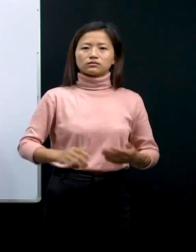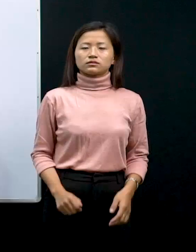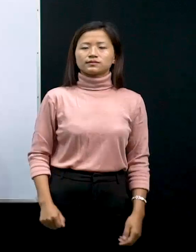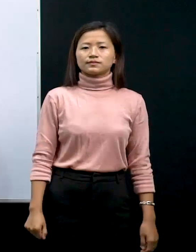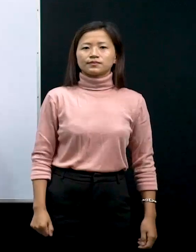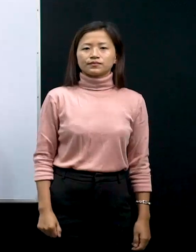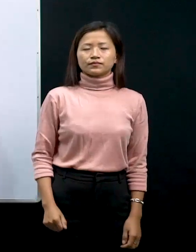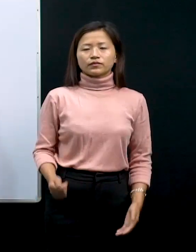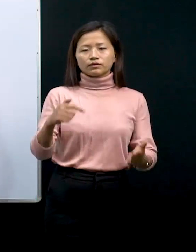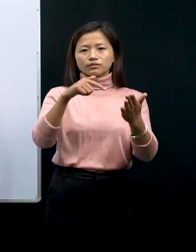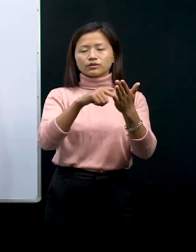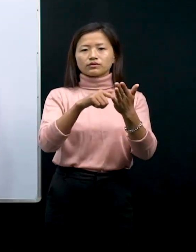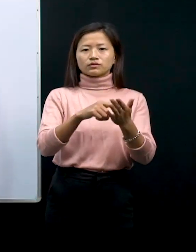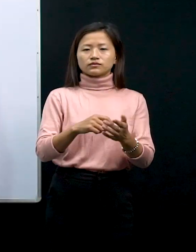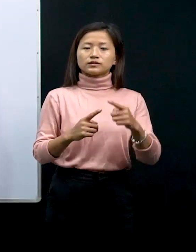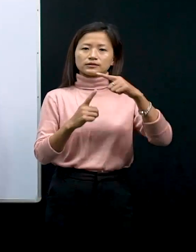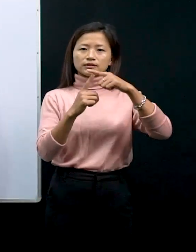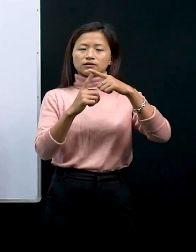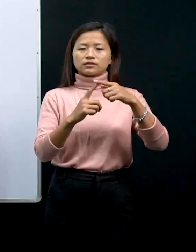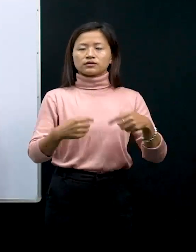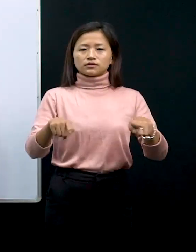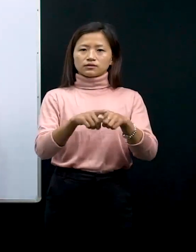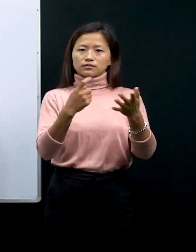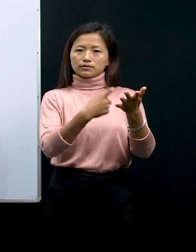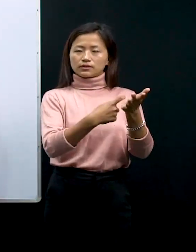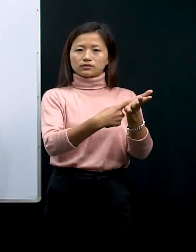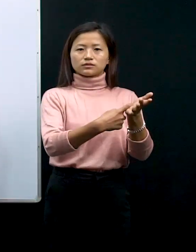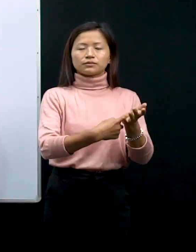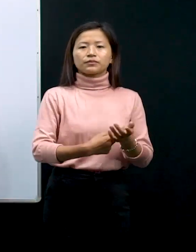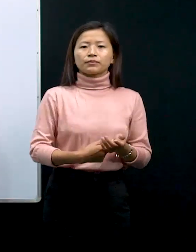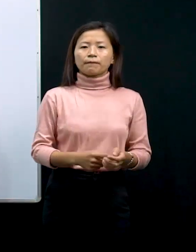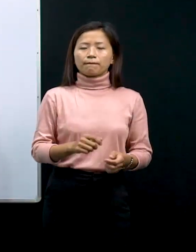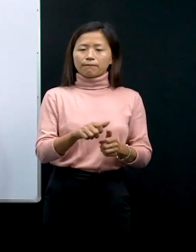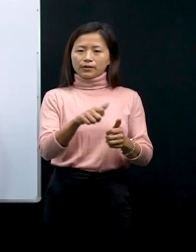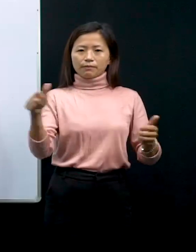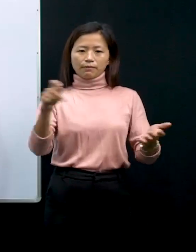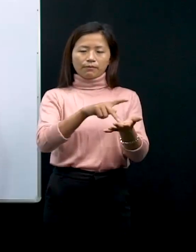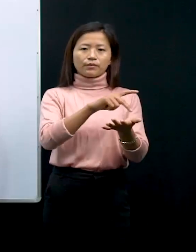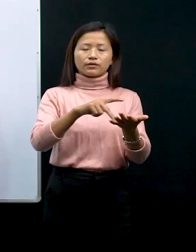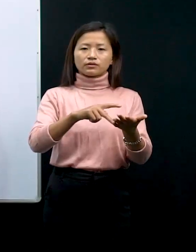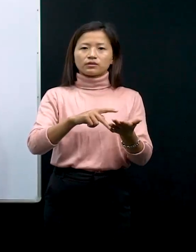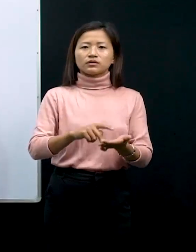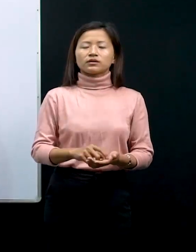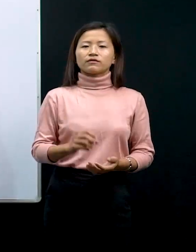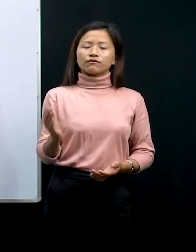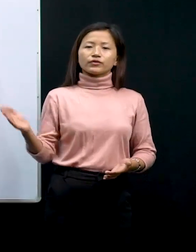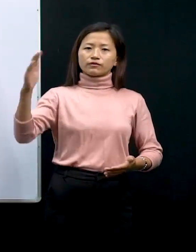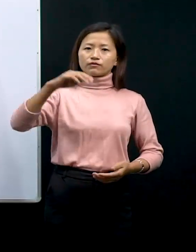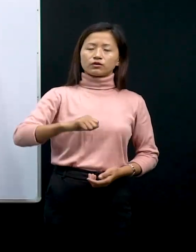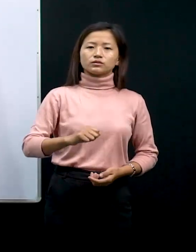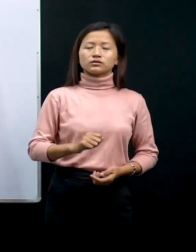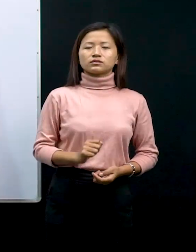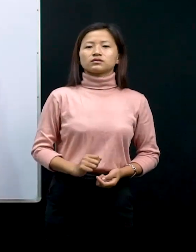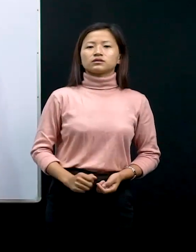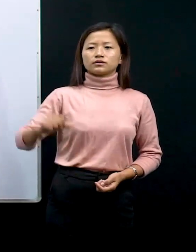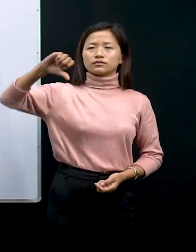Then the point of contact of tangent and the radius meet one particular place. That place, that angle, it form an angle. That angle is how many